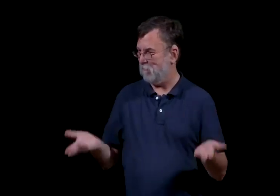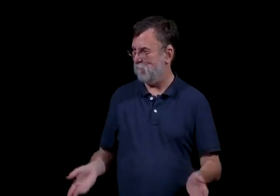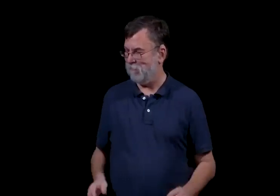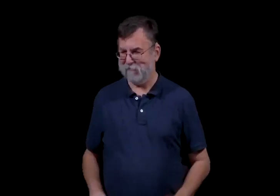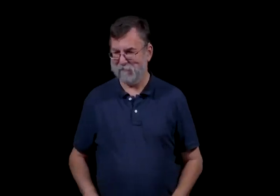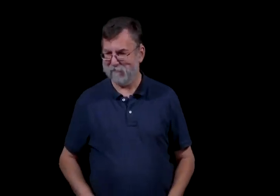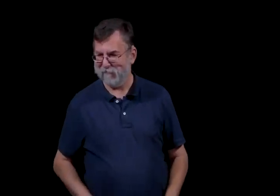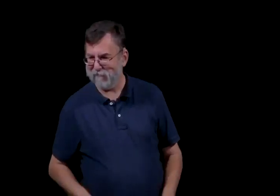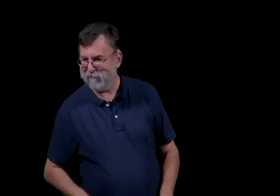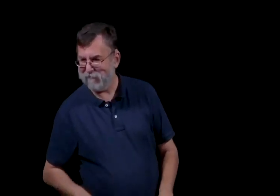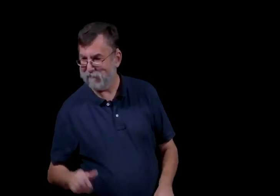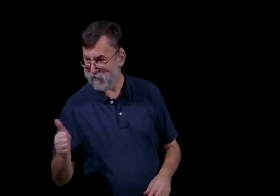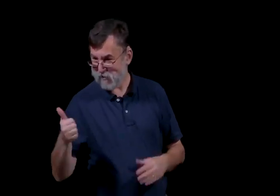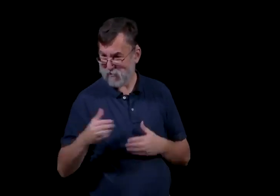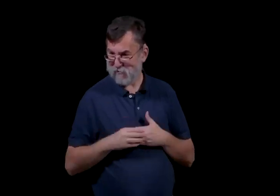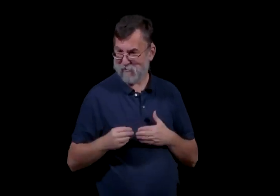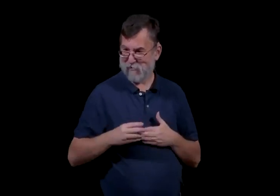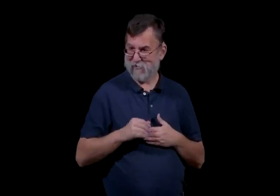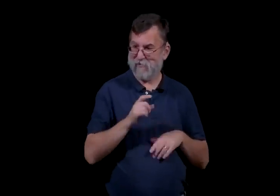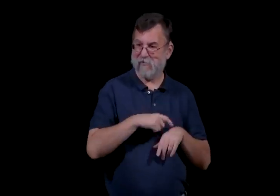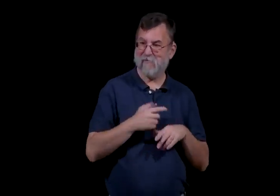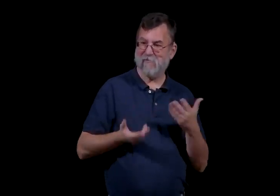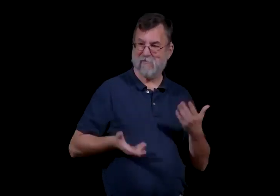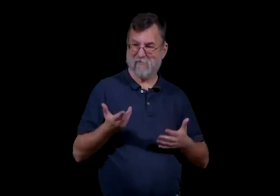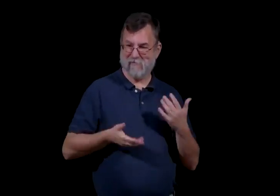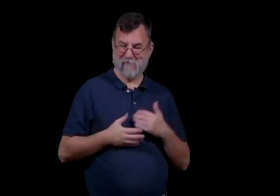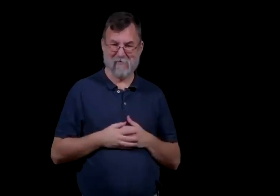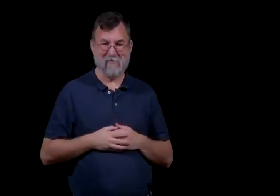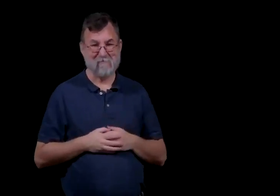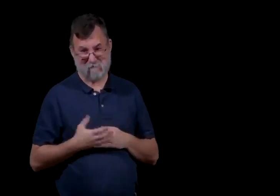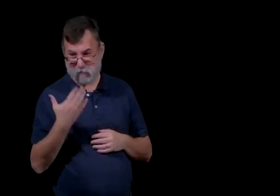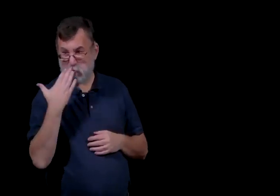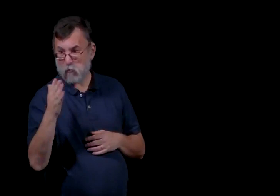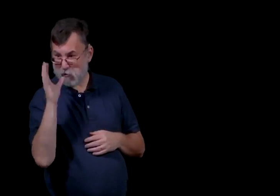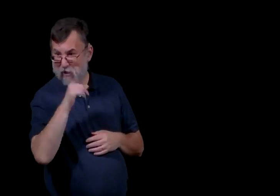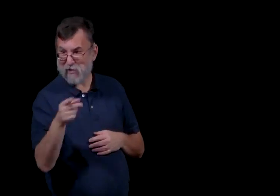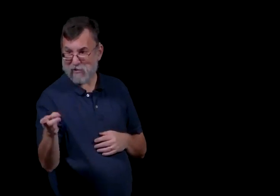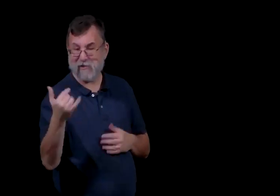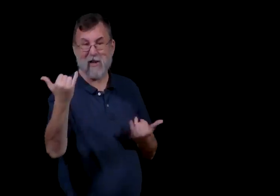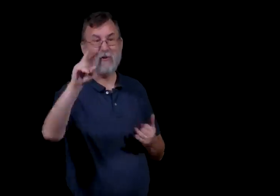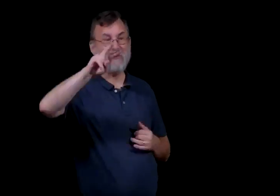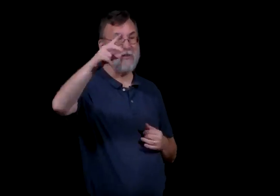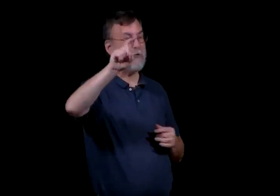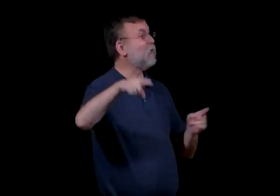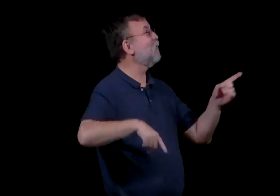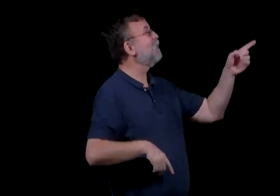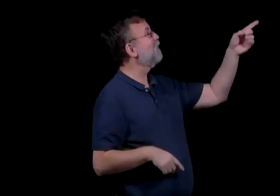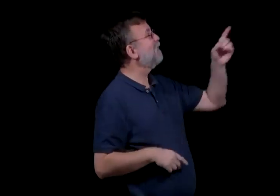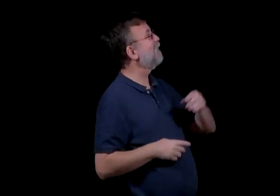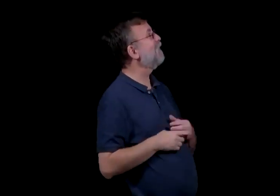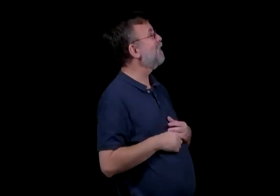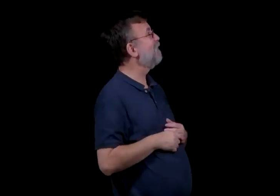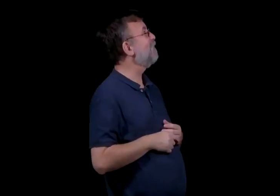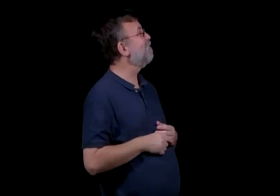So I'm sure whatever expensive perfume it was at that time, I'm sure it was a very good quality. Now here's the